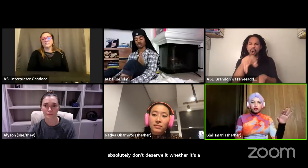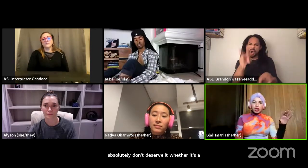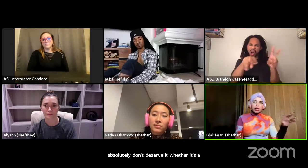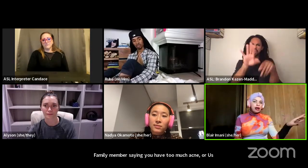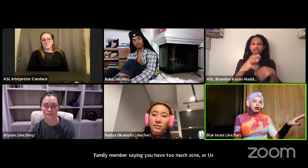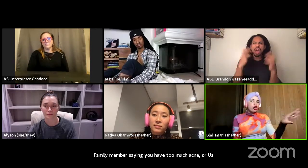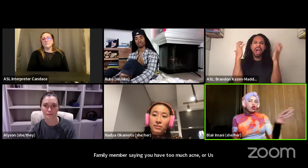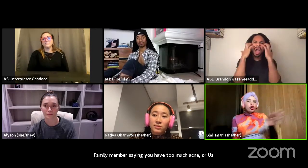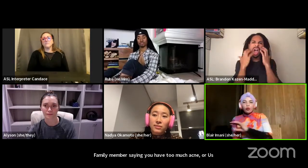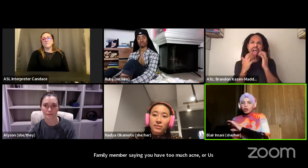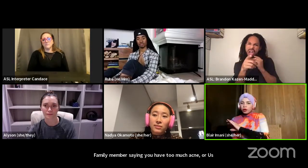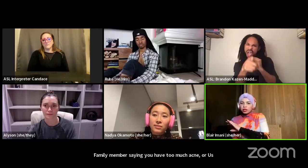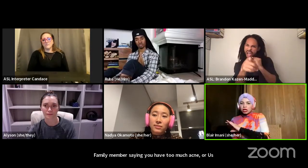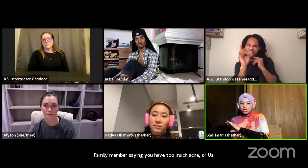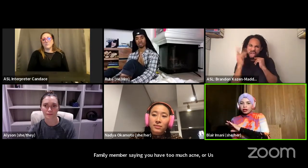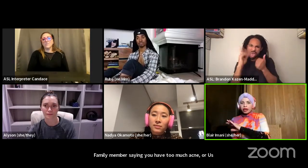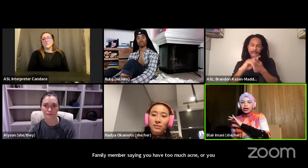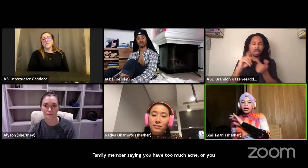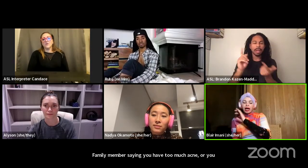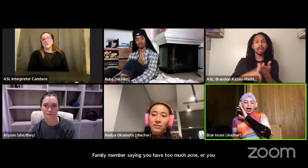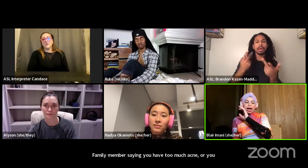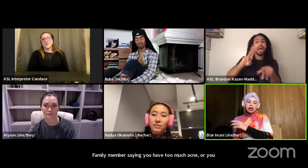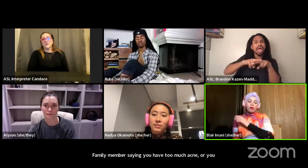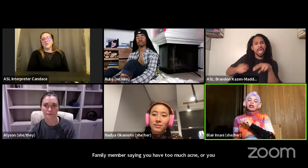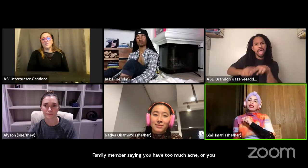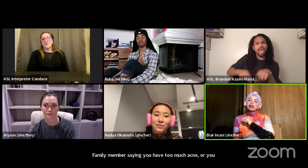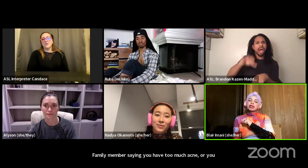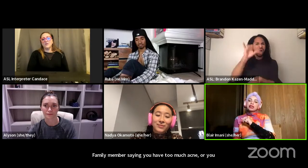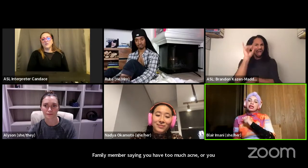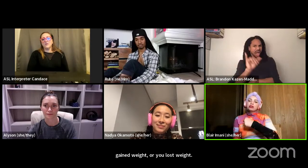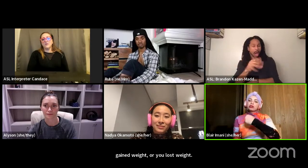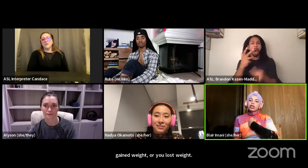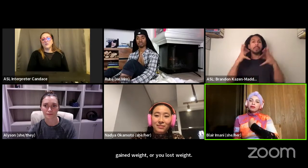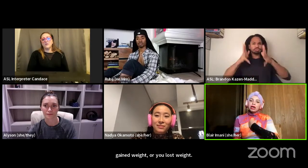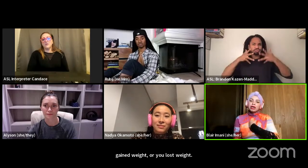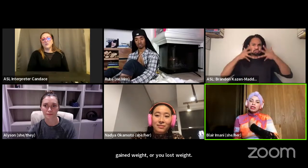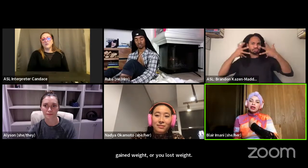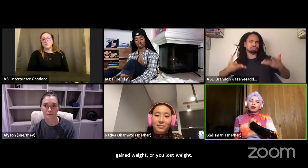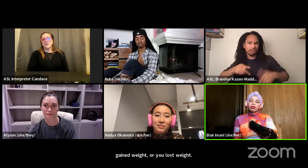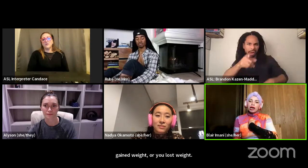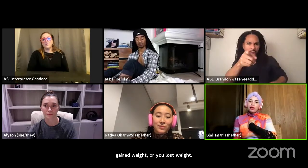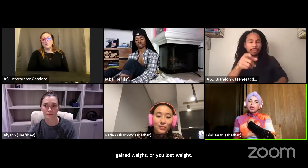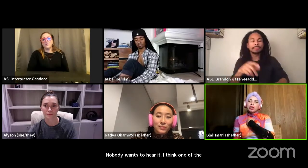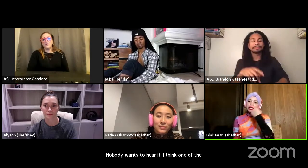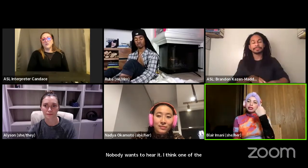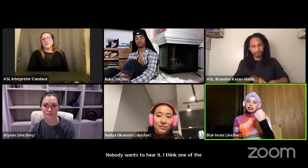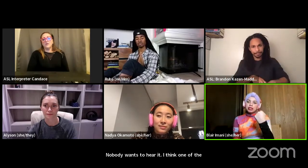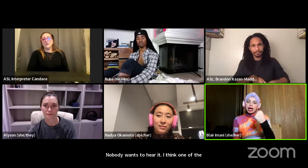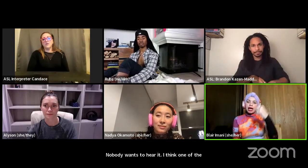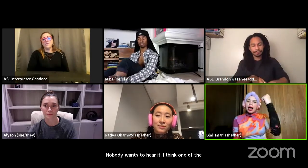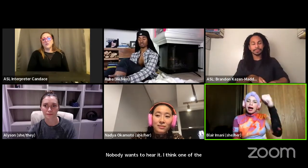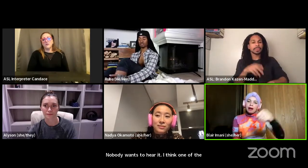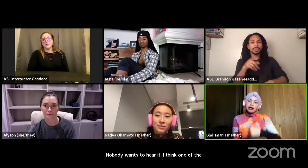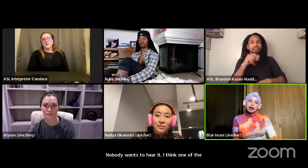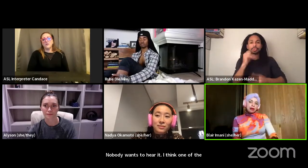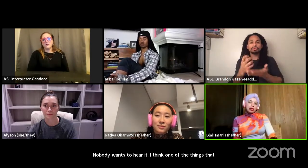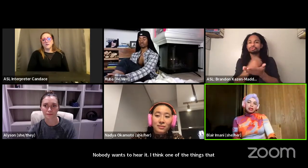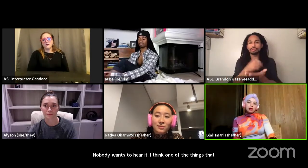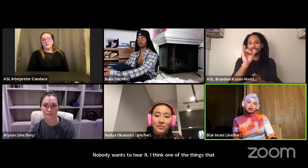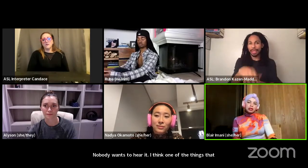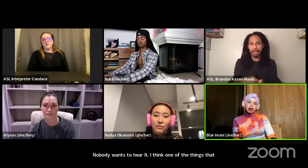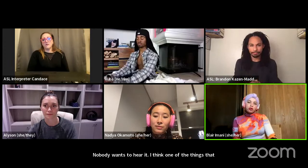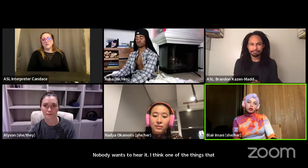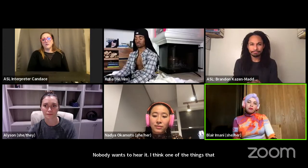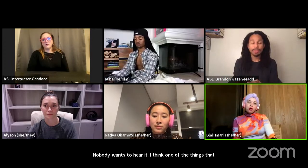or you lost weight, nobody wants to hear it. I think one of the things that I do to really make myself feel grounded is to say, I'm not